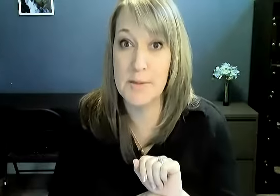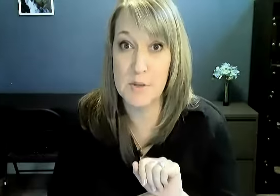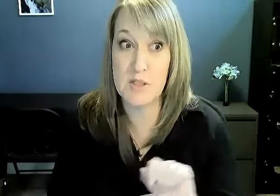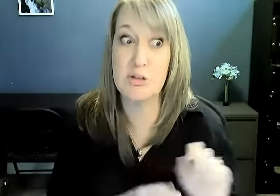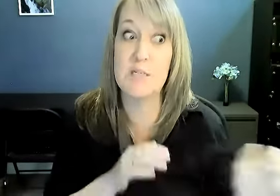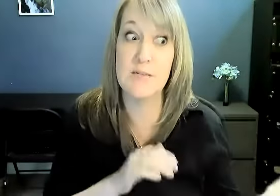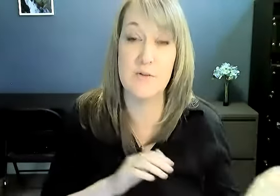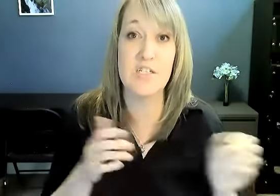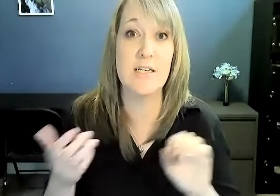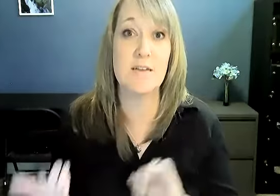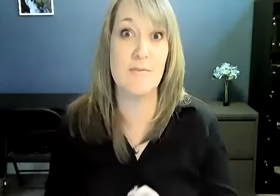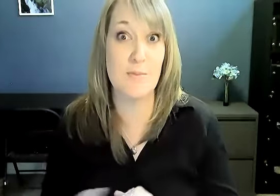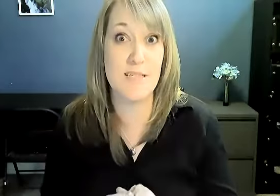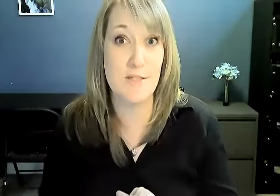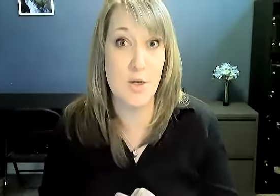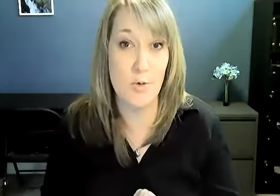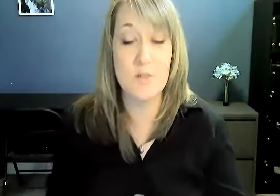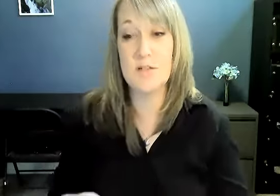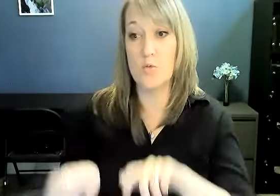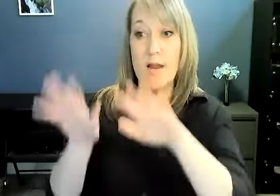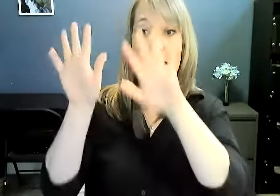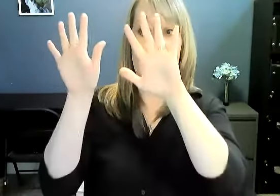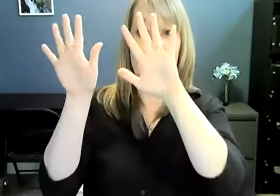remember so that you can differentiate that from snow. So rain.